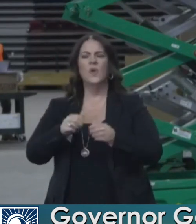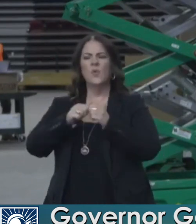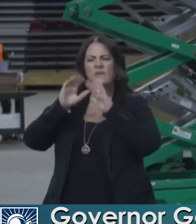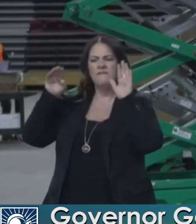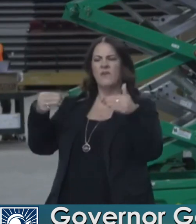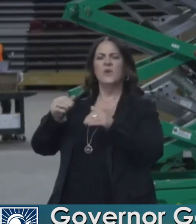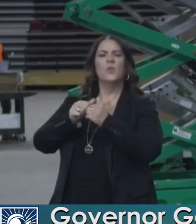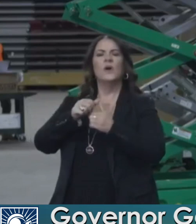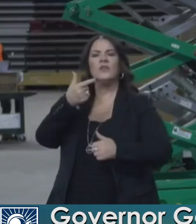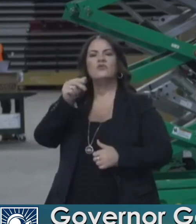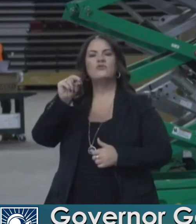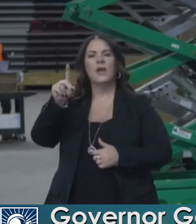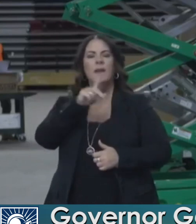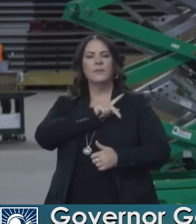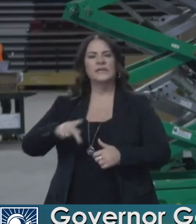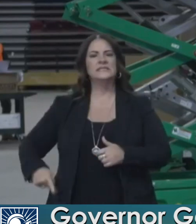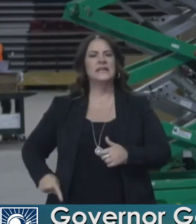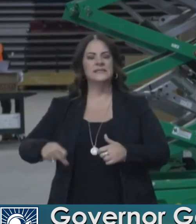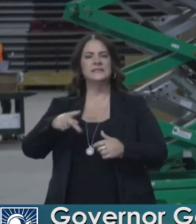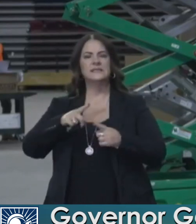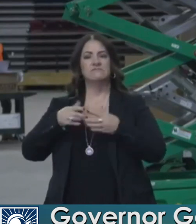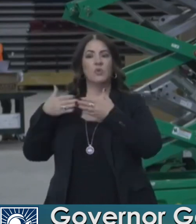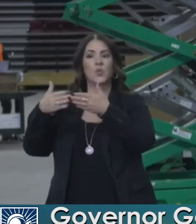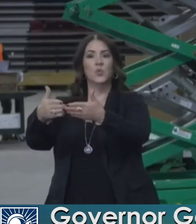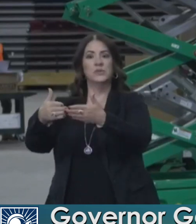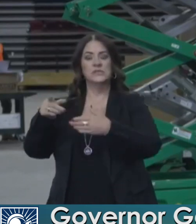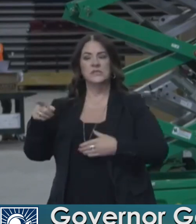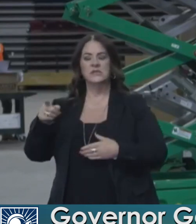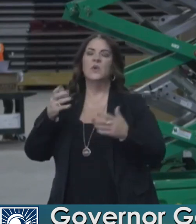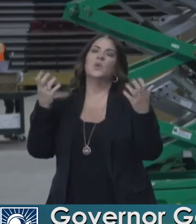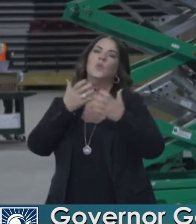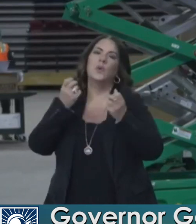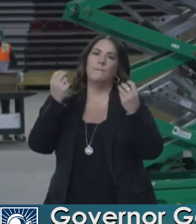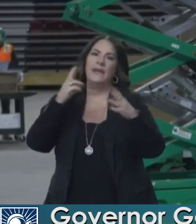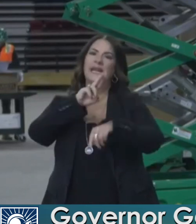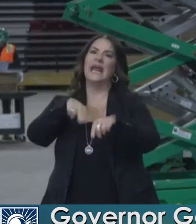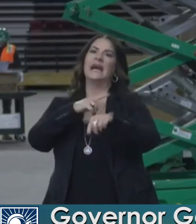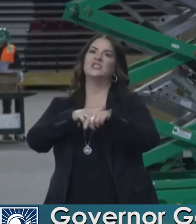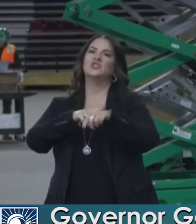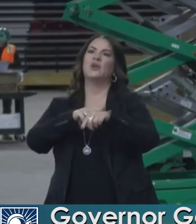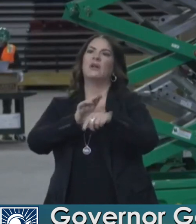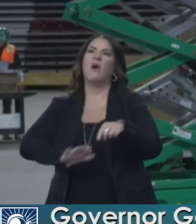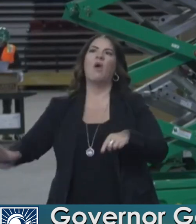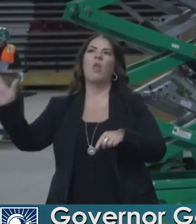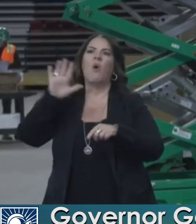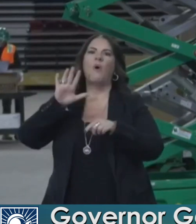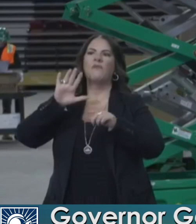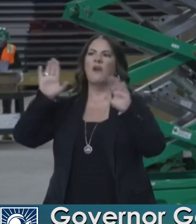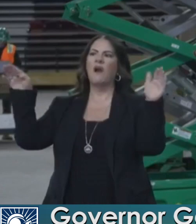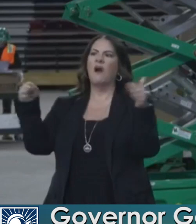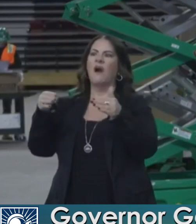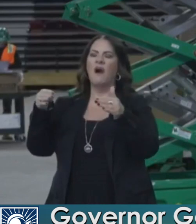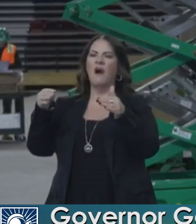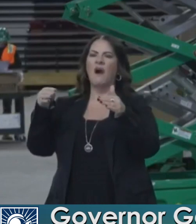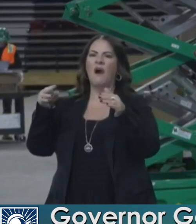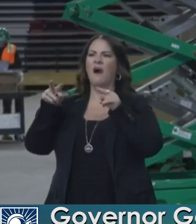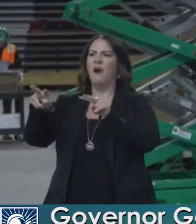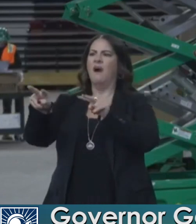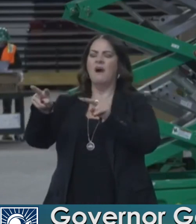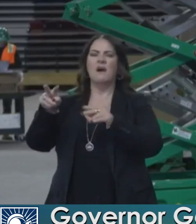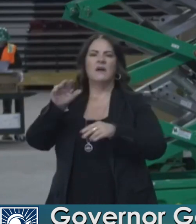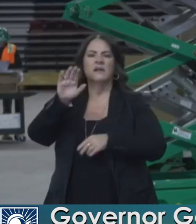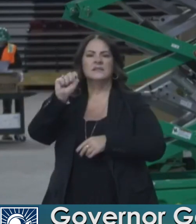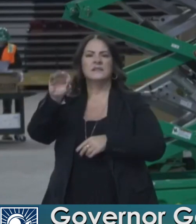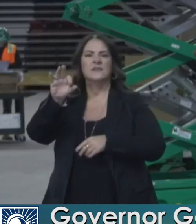which generated national attention and certainly generated a lot of energy and focus in Northern California, in the Bay Area. And